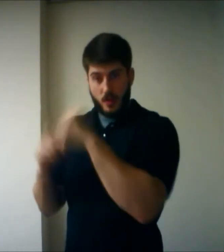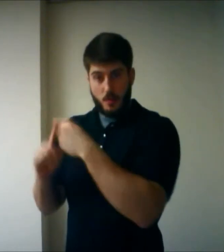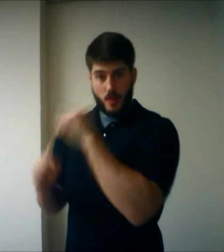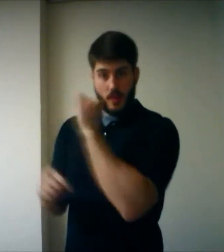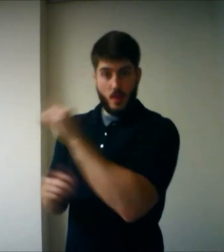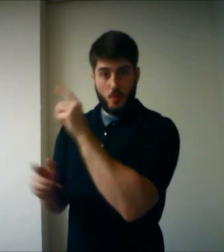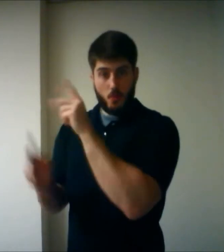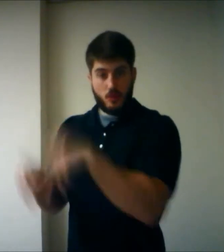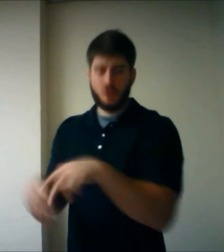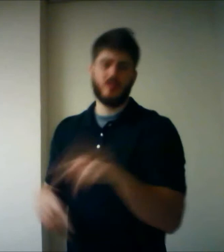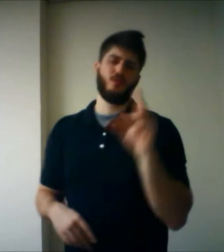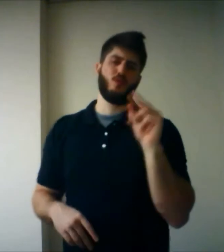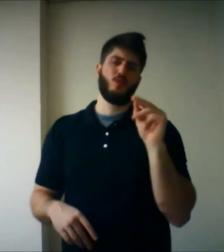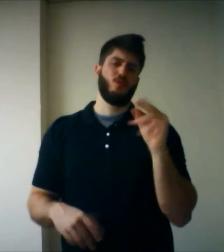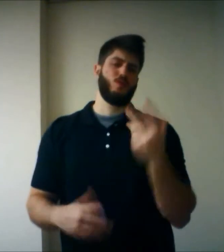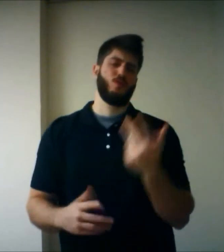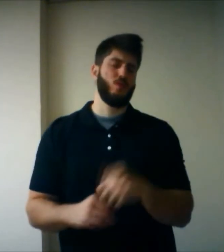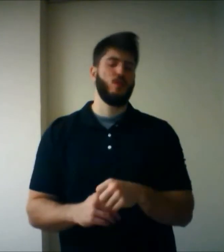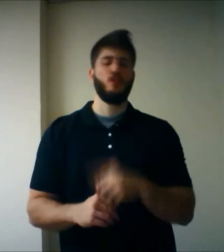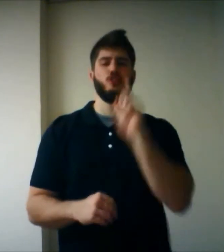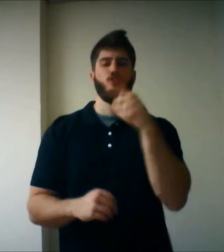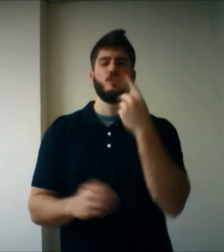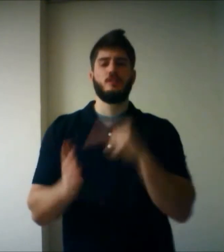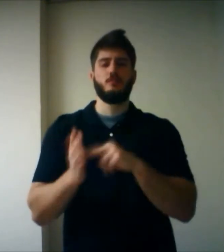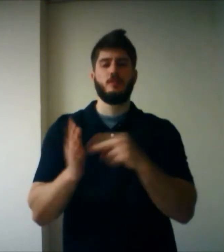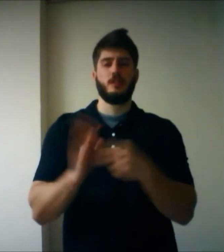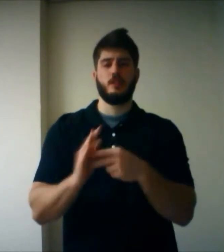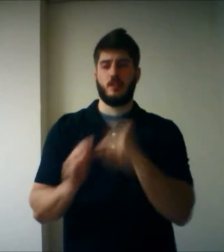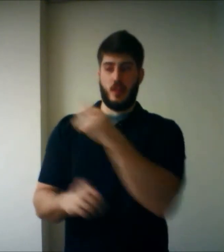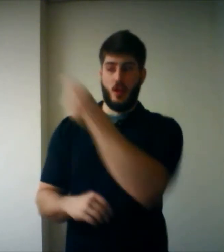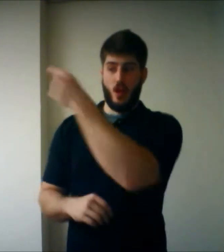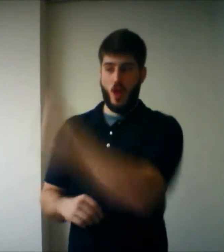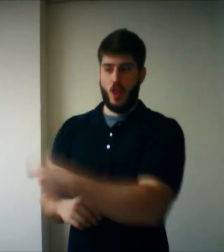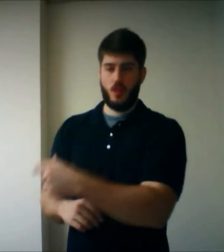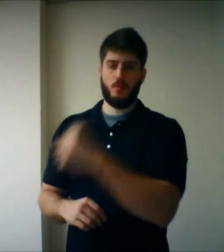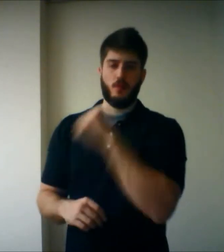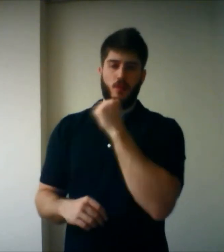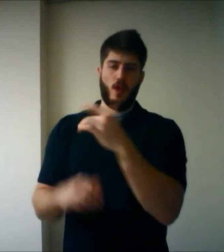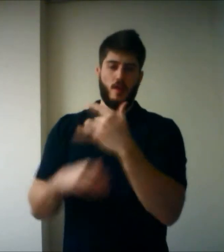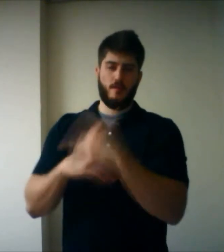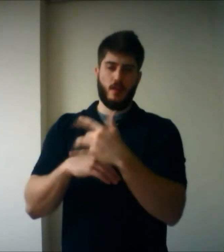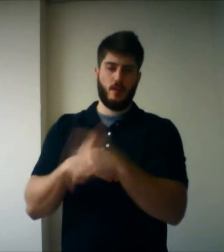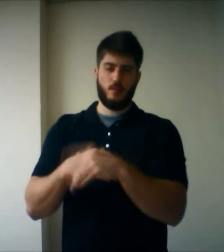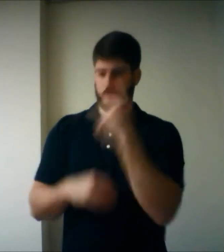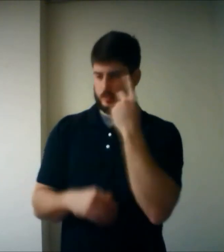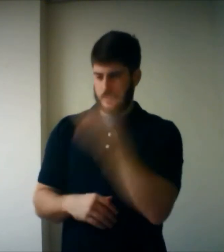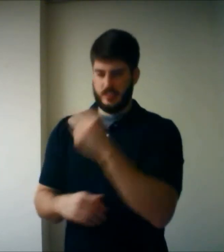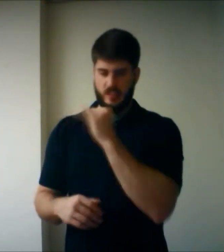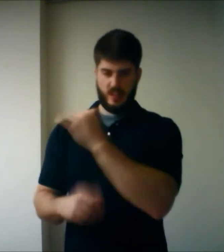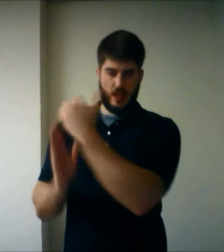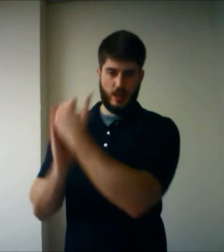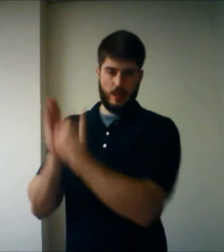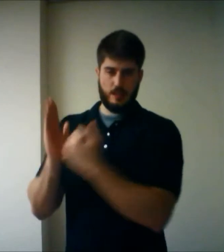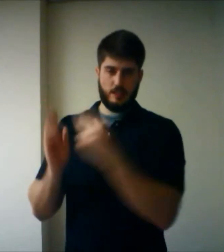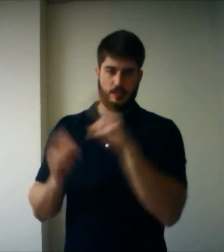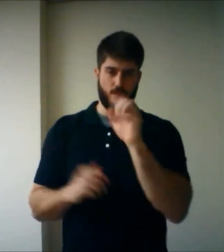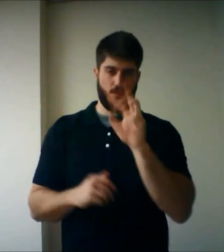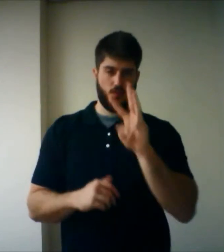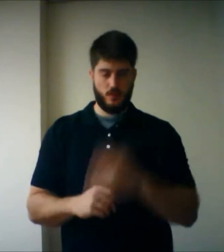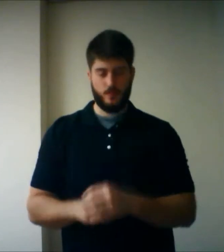contacts. It just means the column is no longer visible in this list view. And one point not to remember is the list